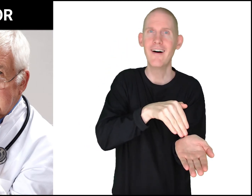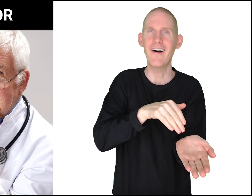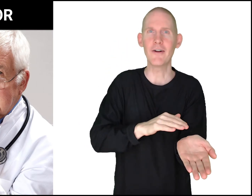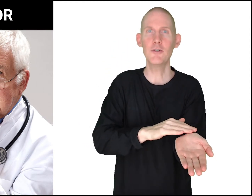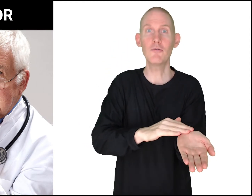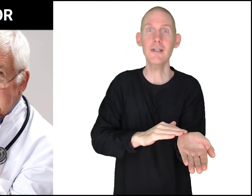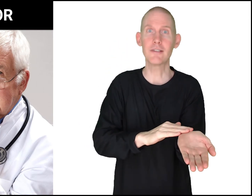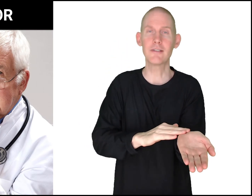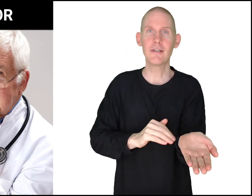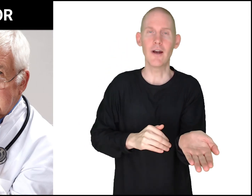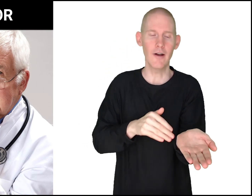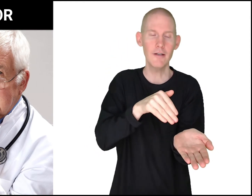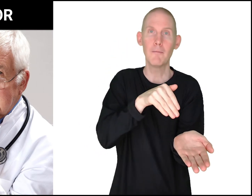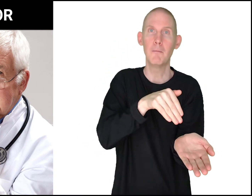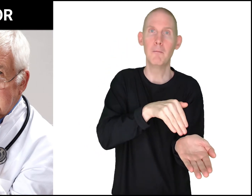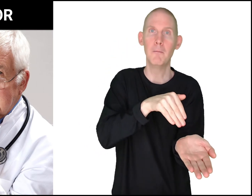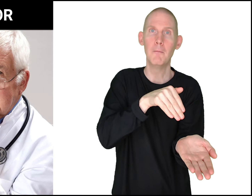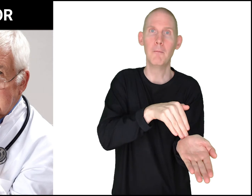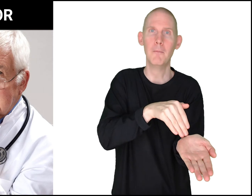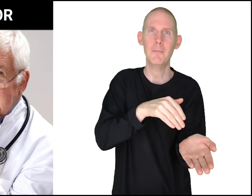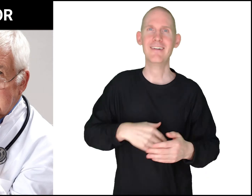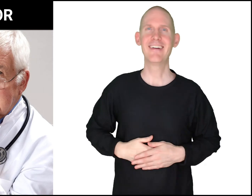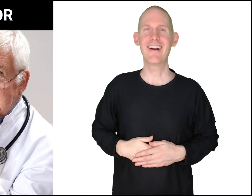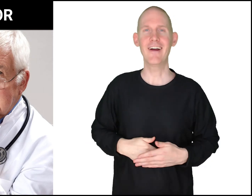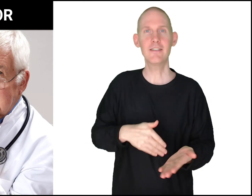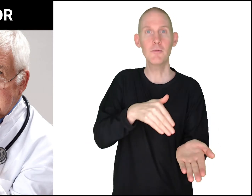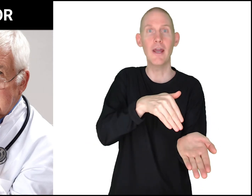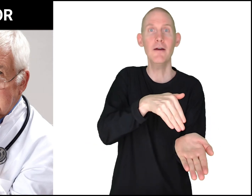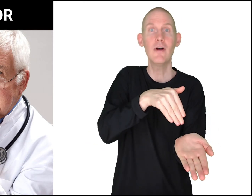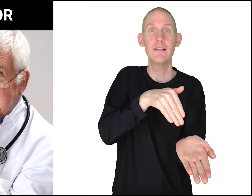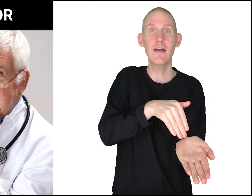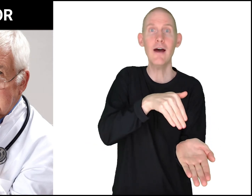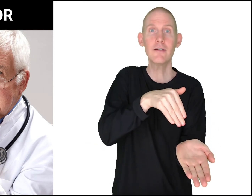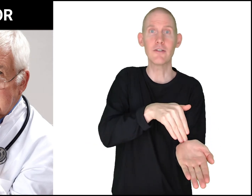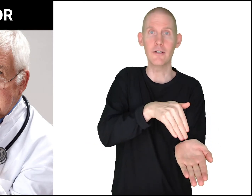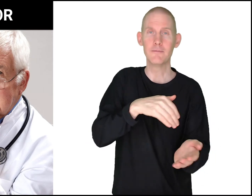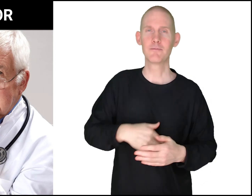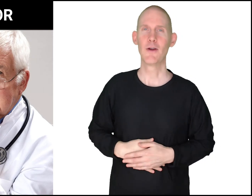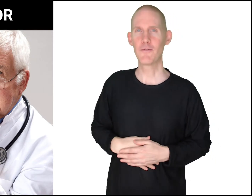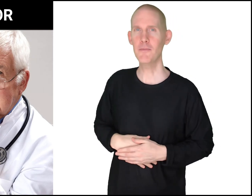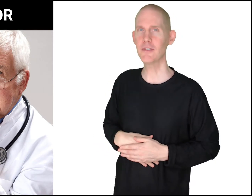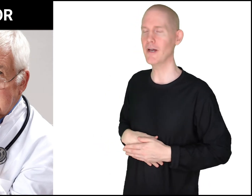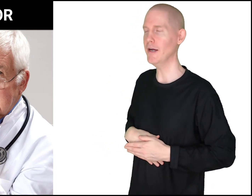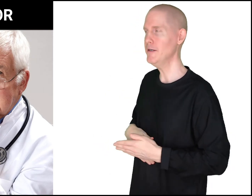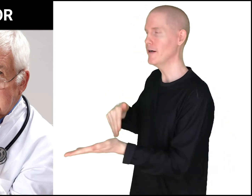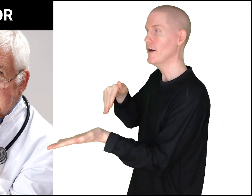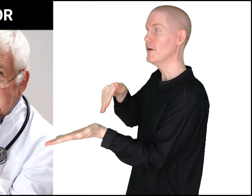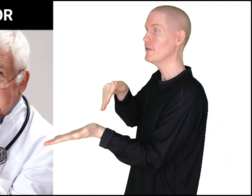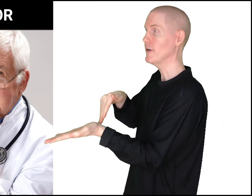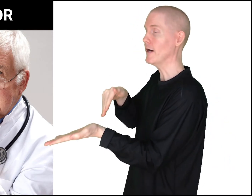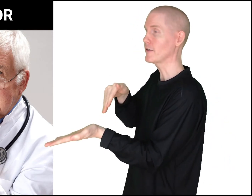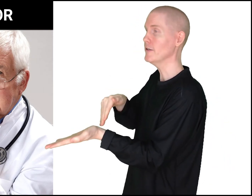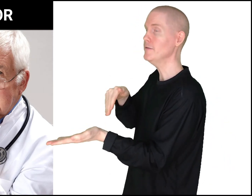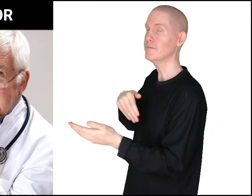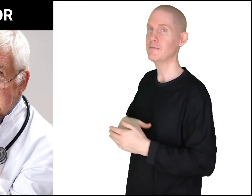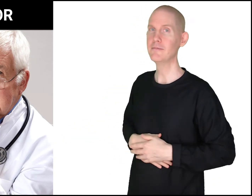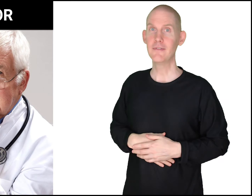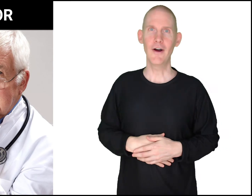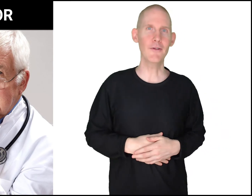on your wrist. All right? All right, so we have doctor. From the side, doctor. Other